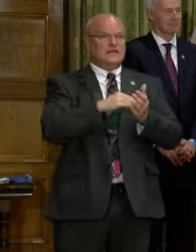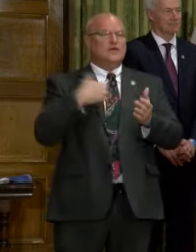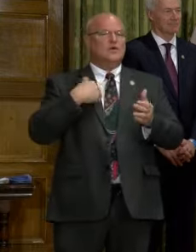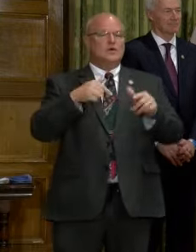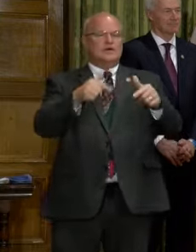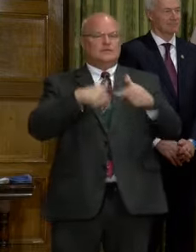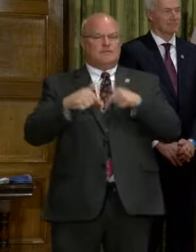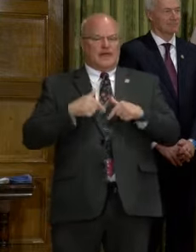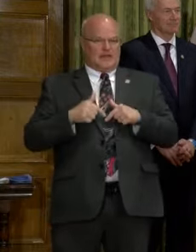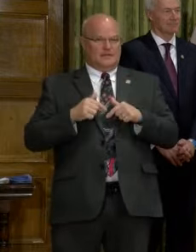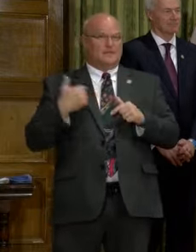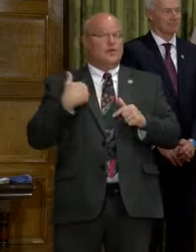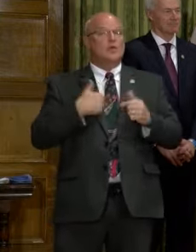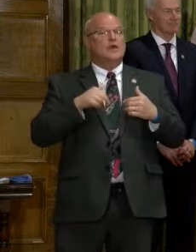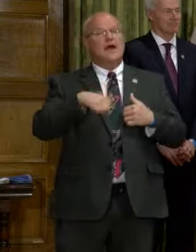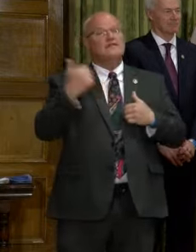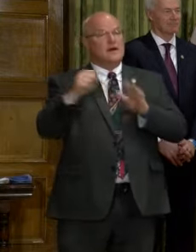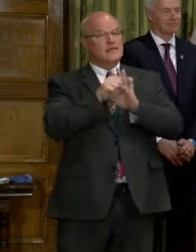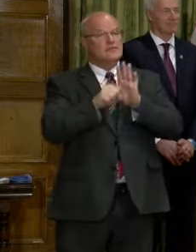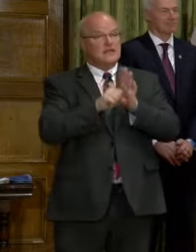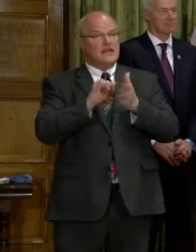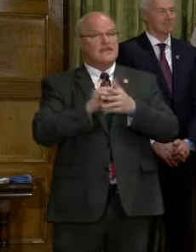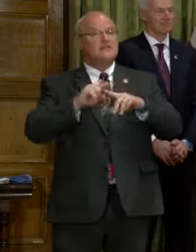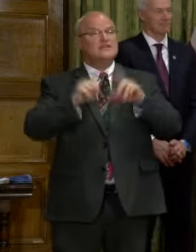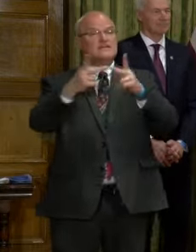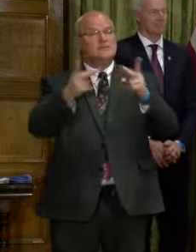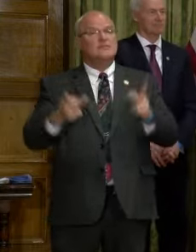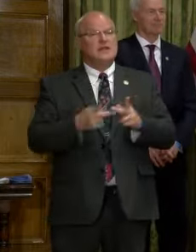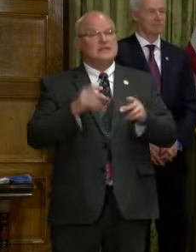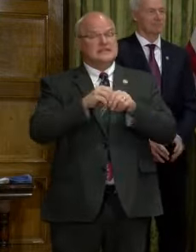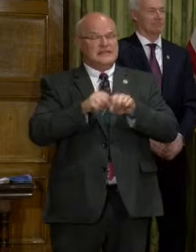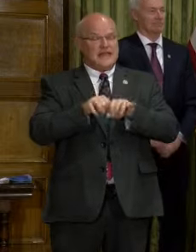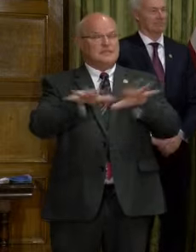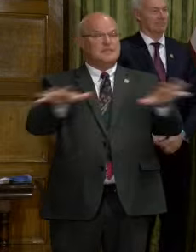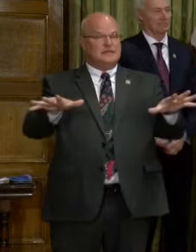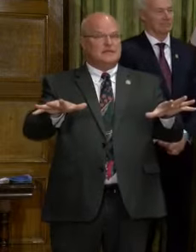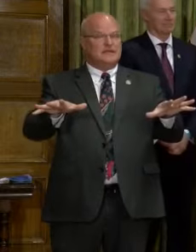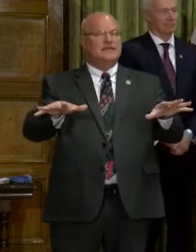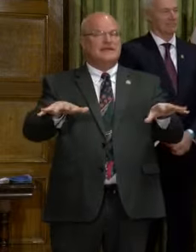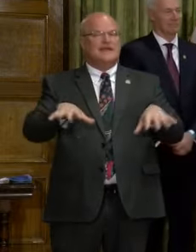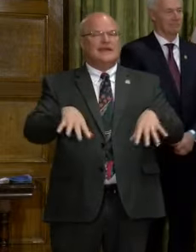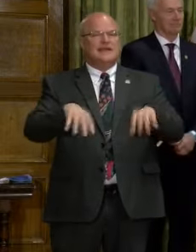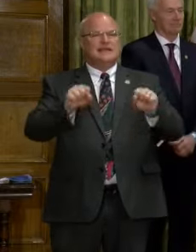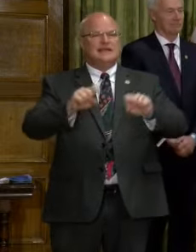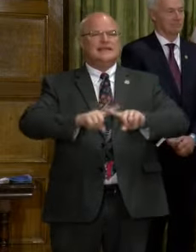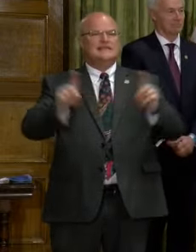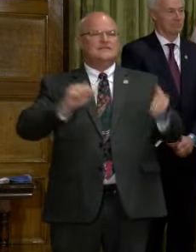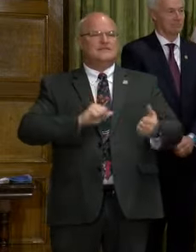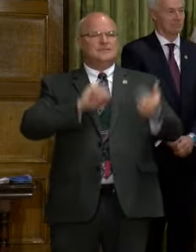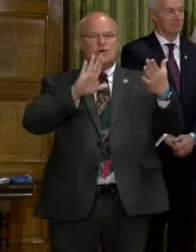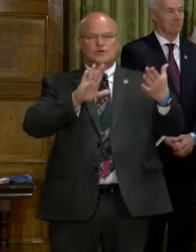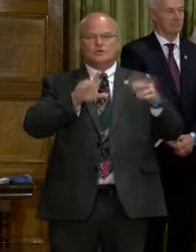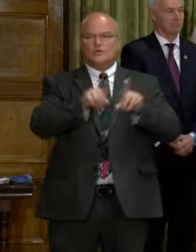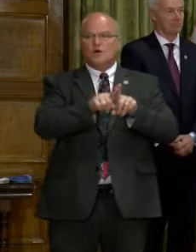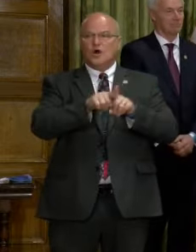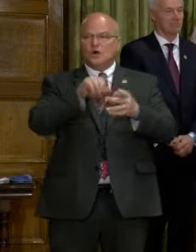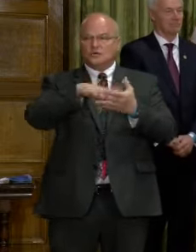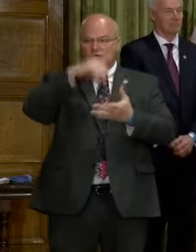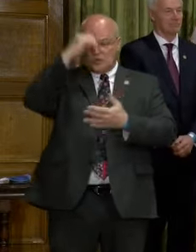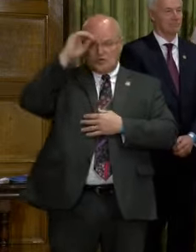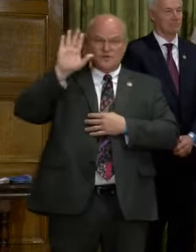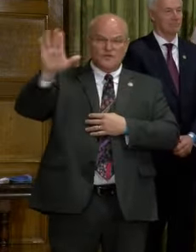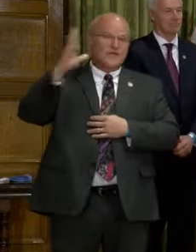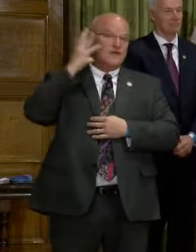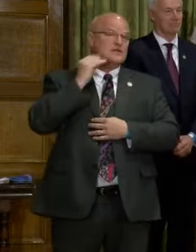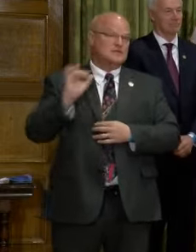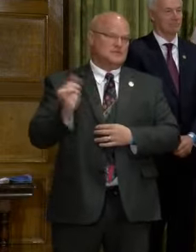always back off. We do have other states that are at different places in the epidemic and are taking different approaches, and we'll also learn from their